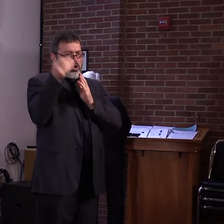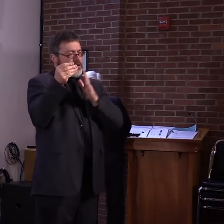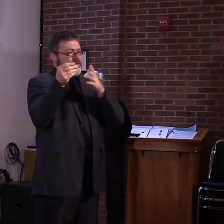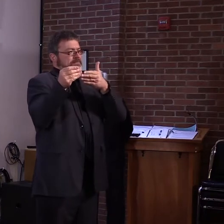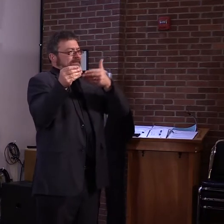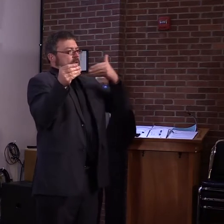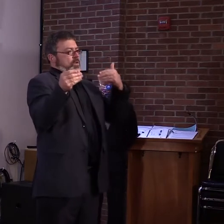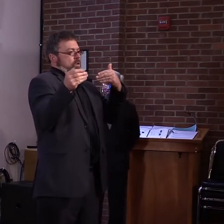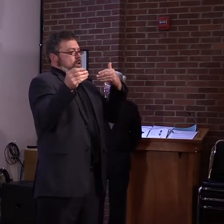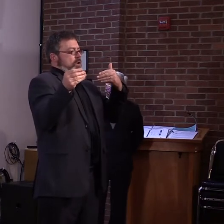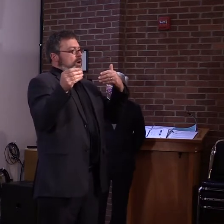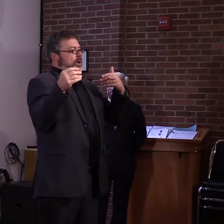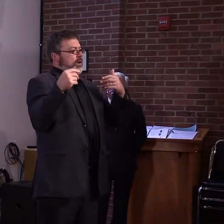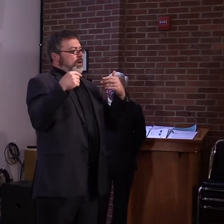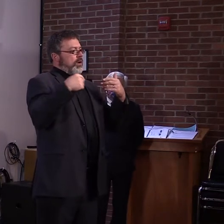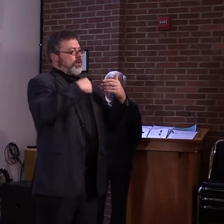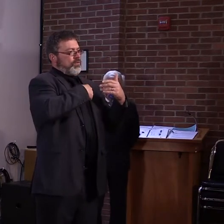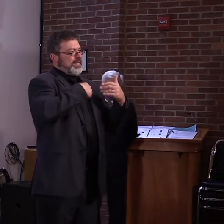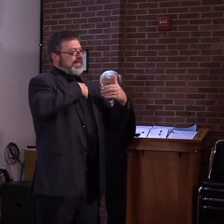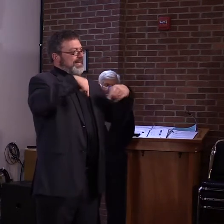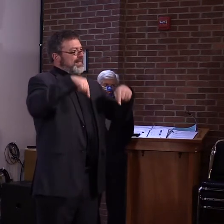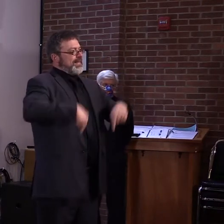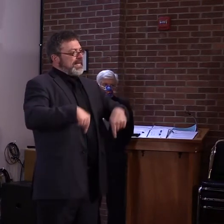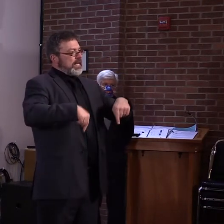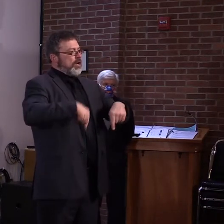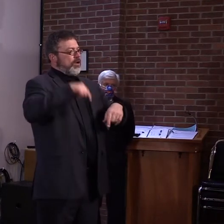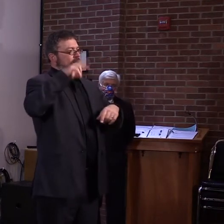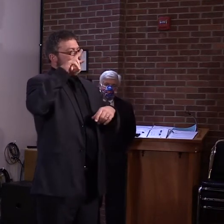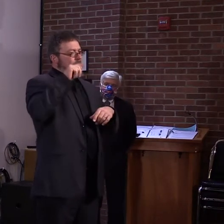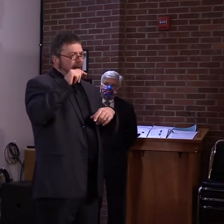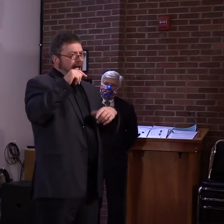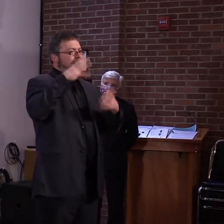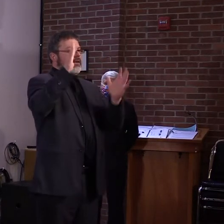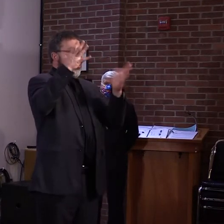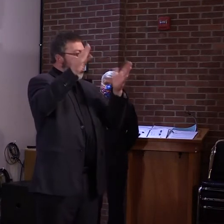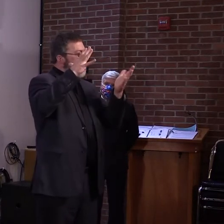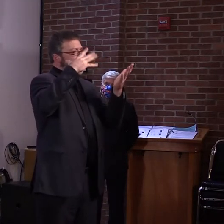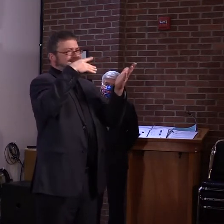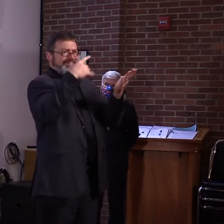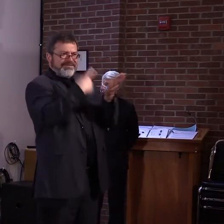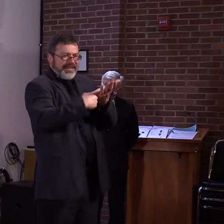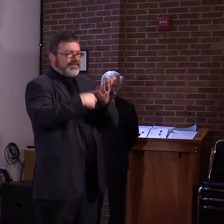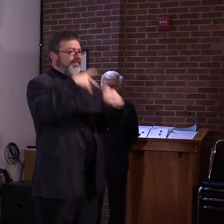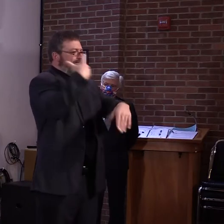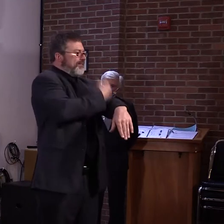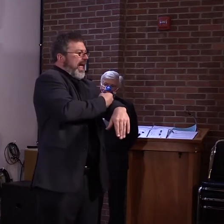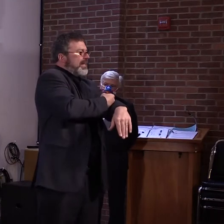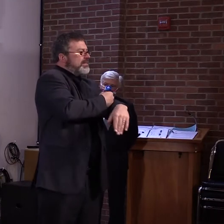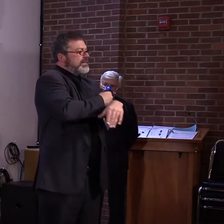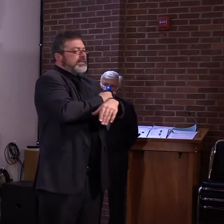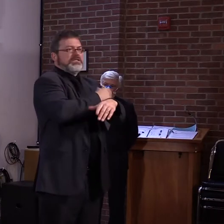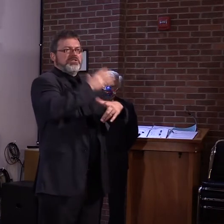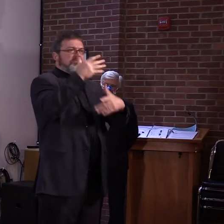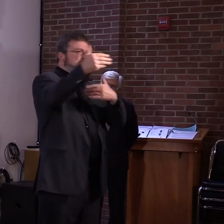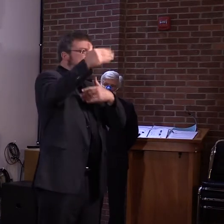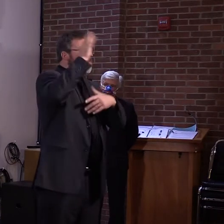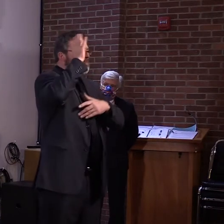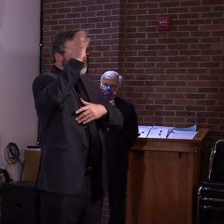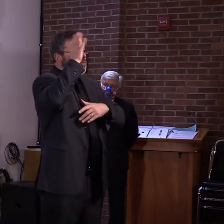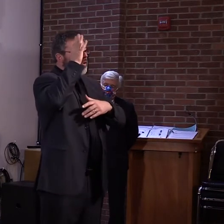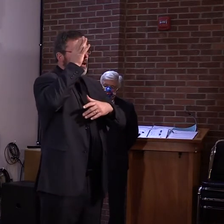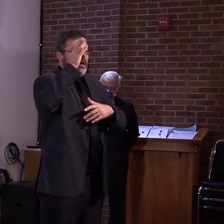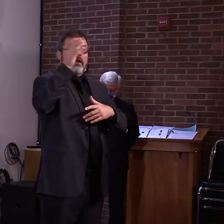subject so that we are prepared when and if. So from our standpoint, we will continue to seek